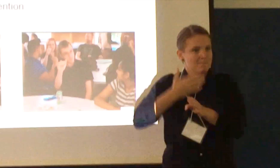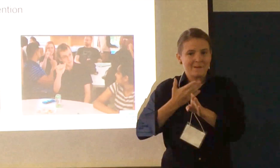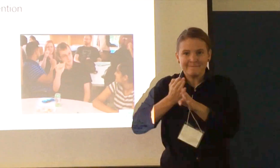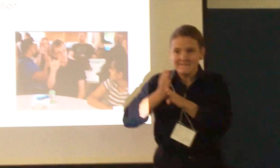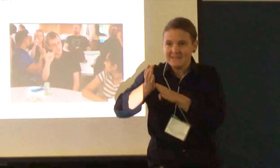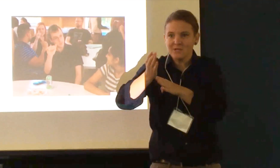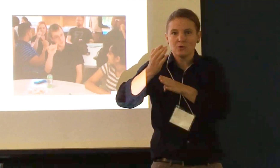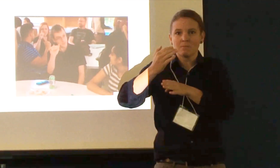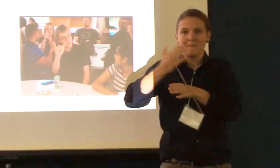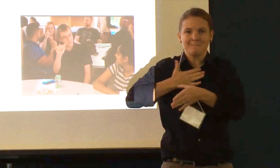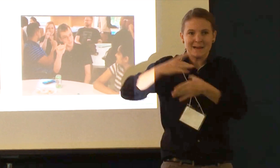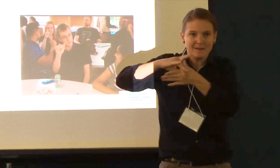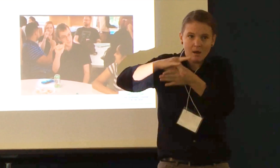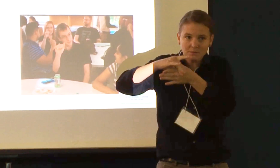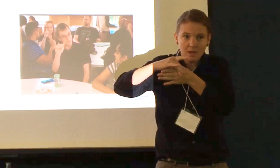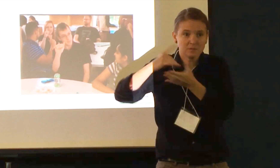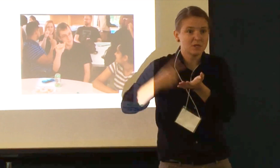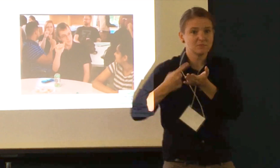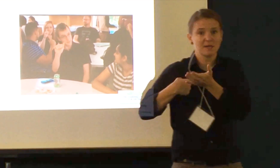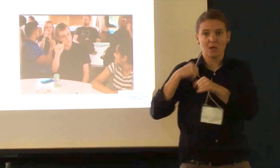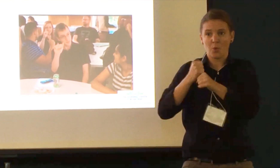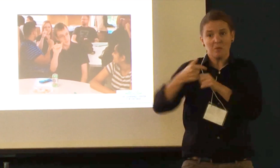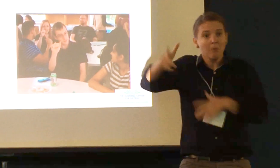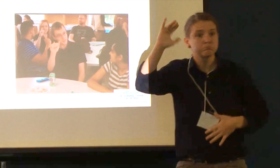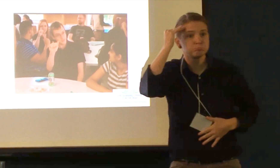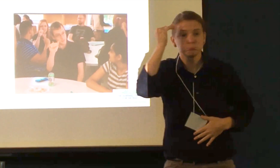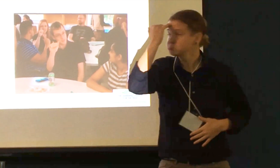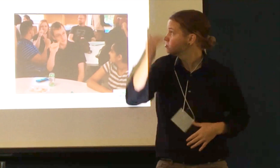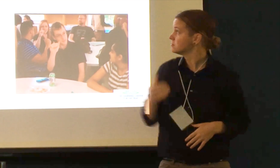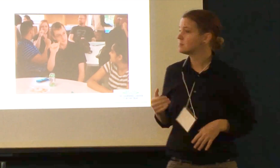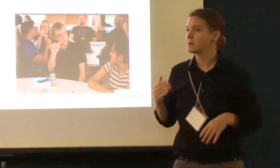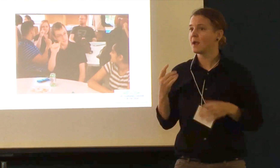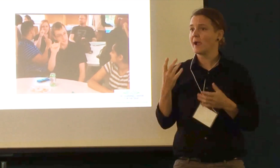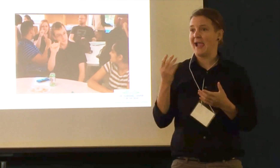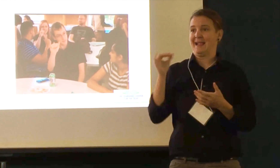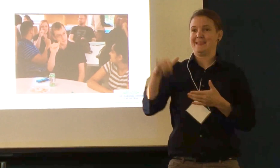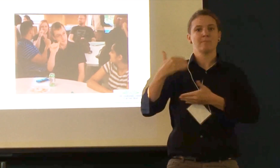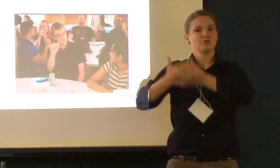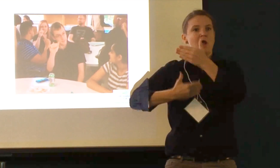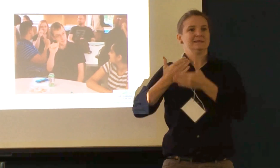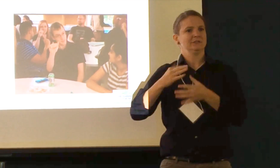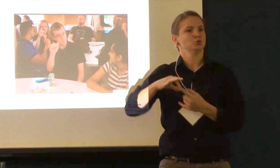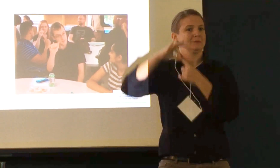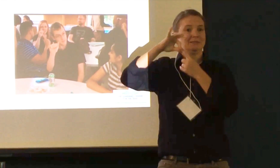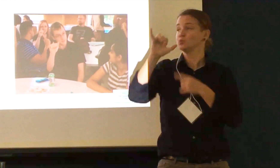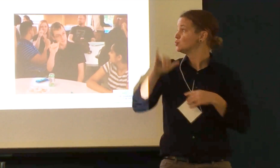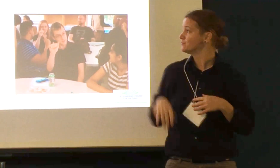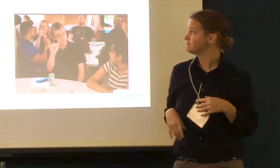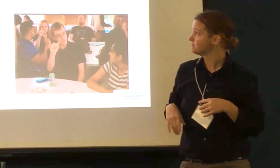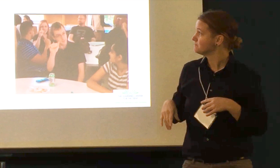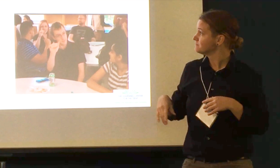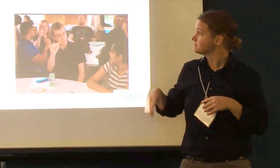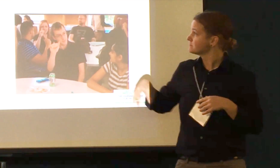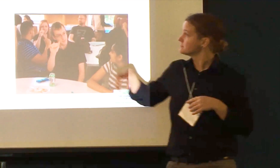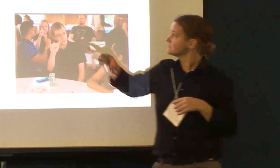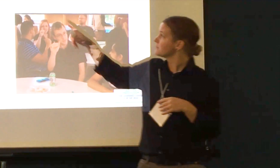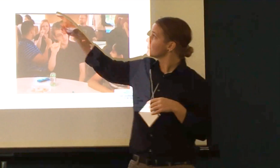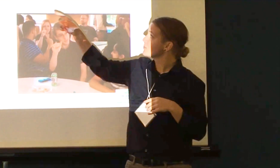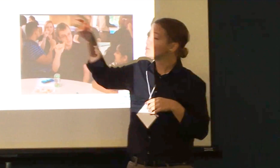English, and that takes a bit of time. There's a couple of beats behind, and that translation needs to also be done as